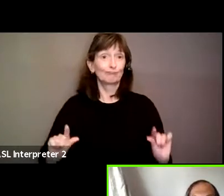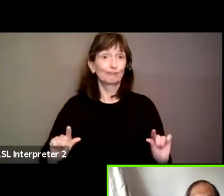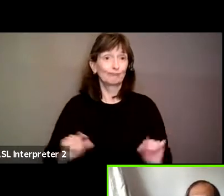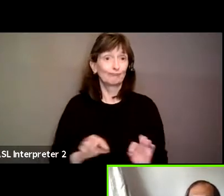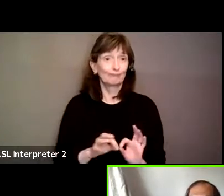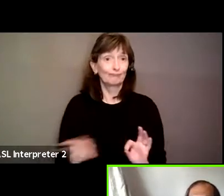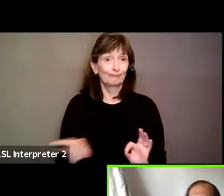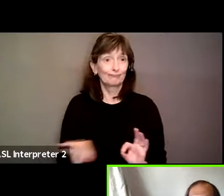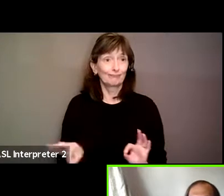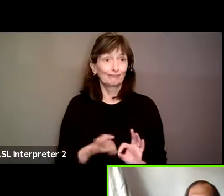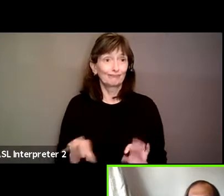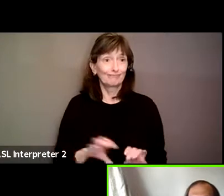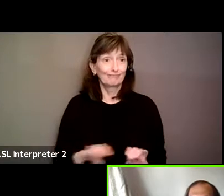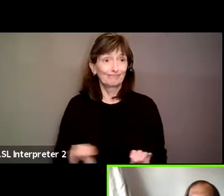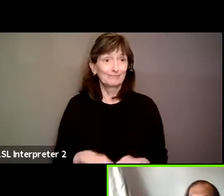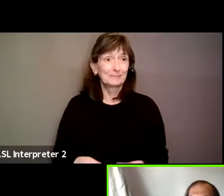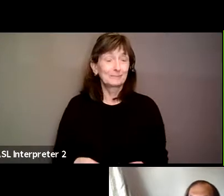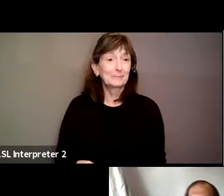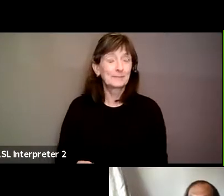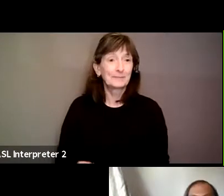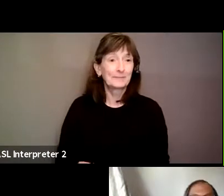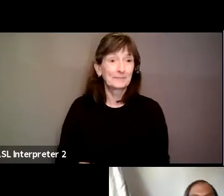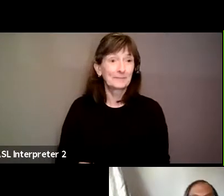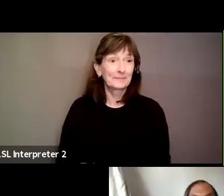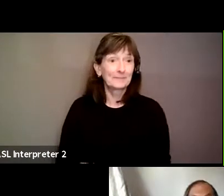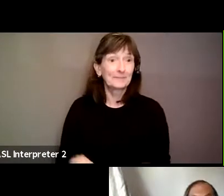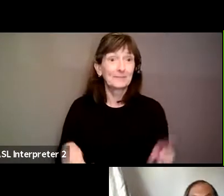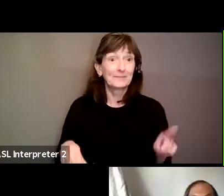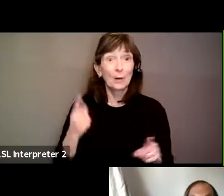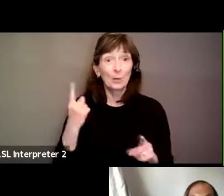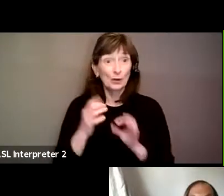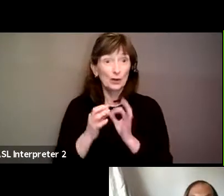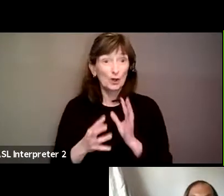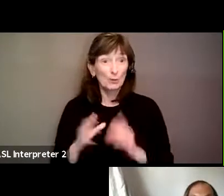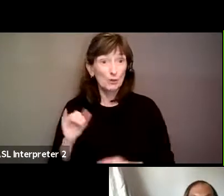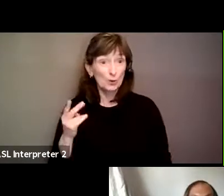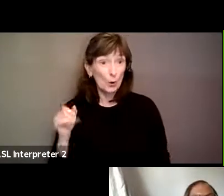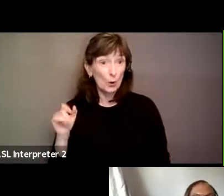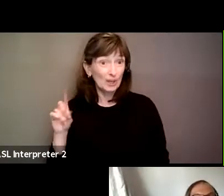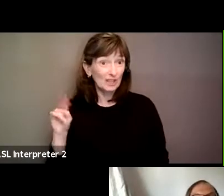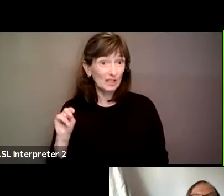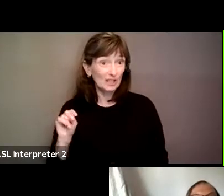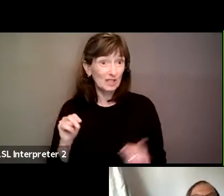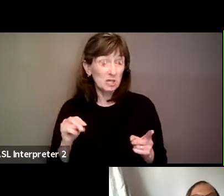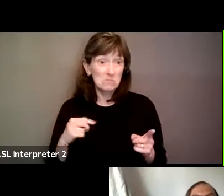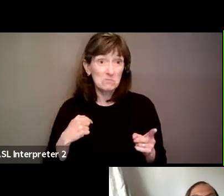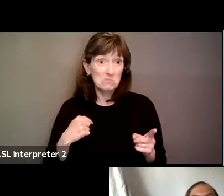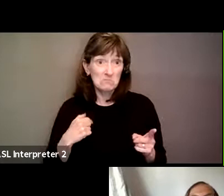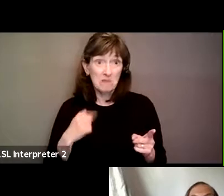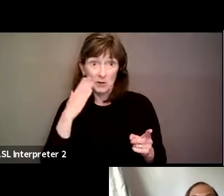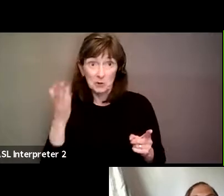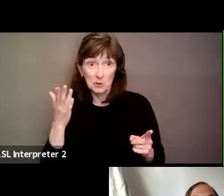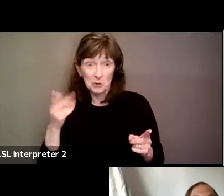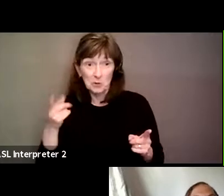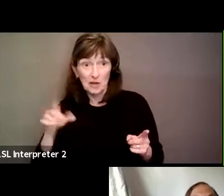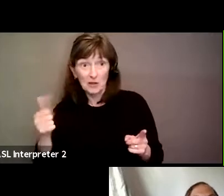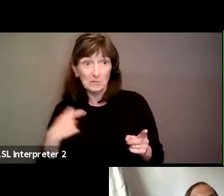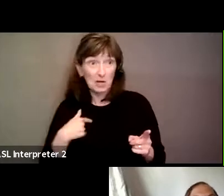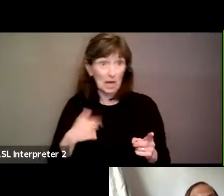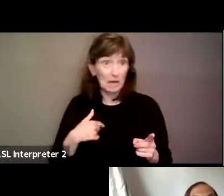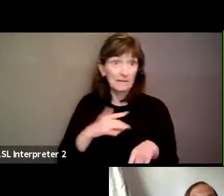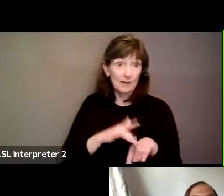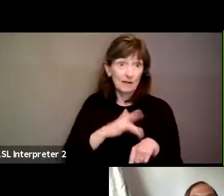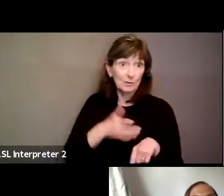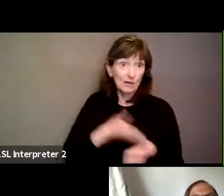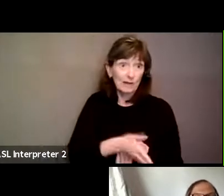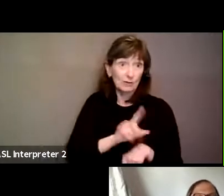you will be great. Sorry, Chris, this is one of the interpreters, Jordan speaking. I can't speak for the other one, but I'm free after